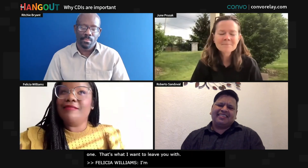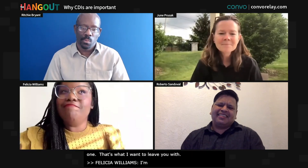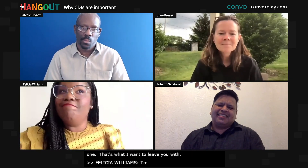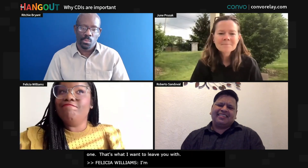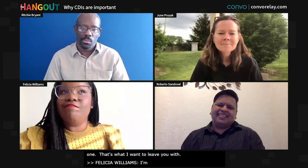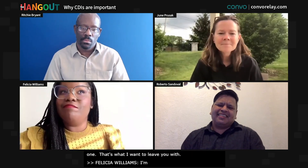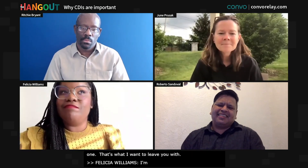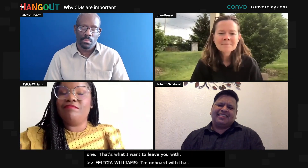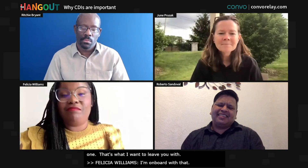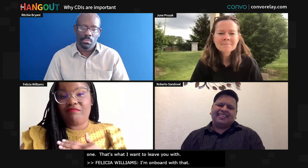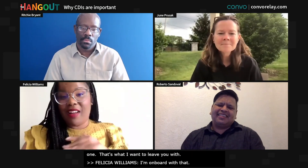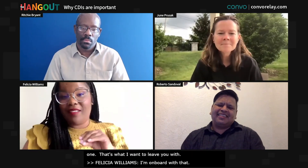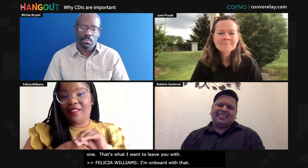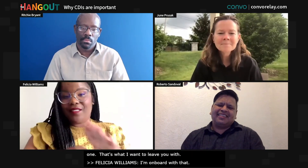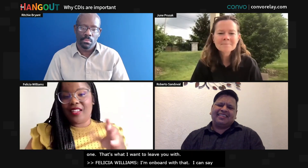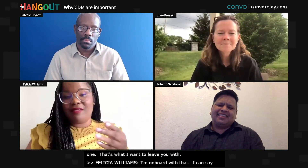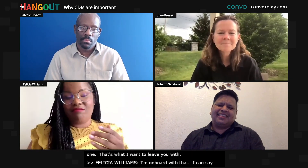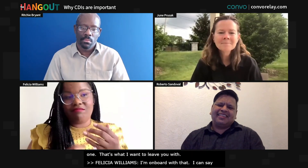I think,